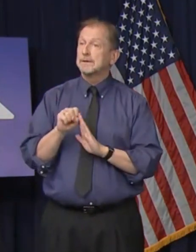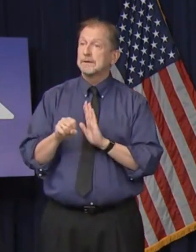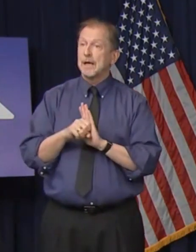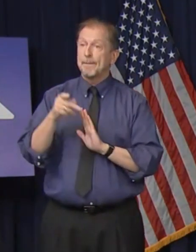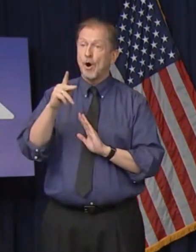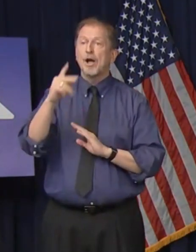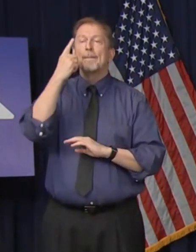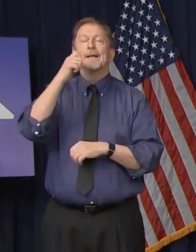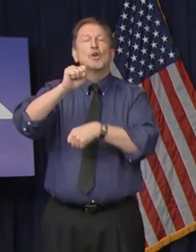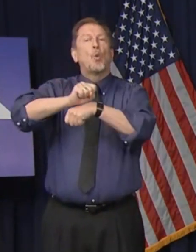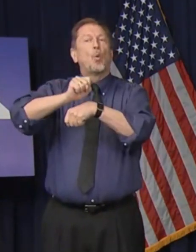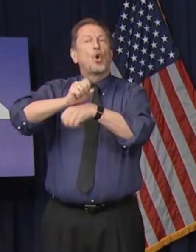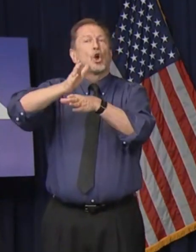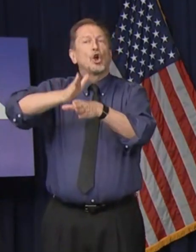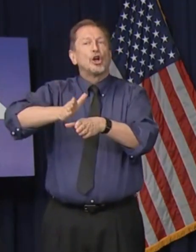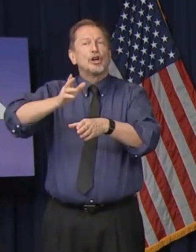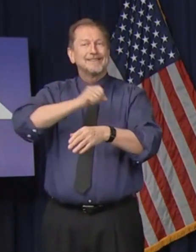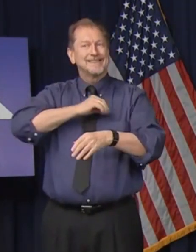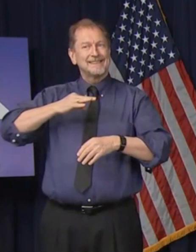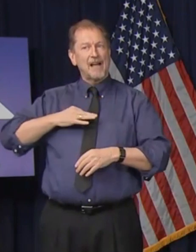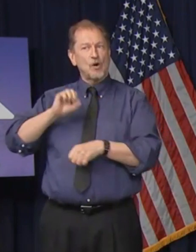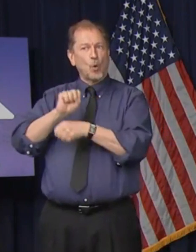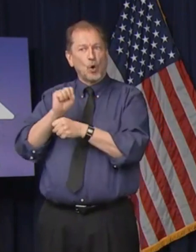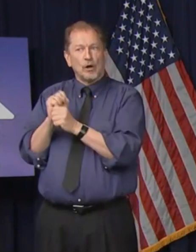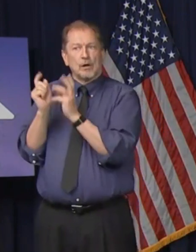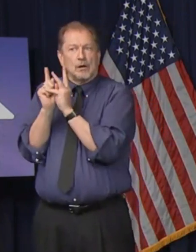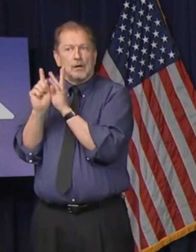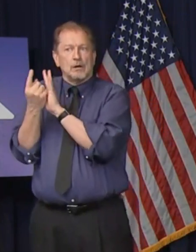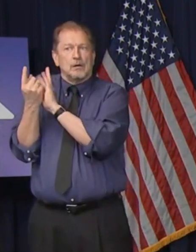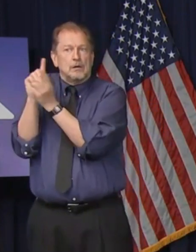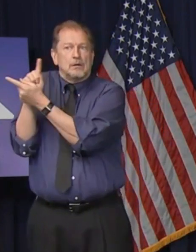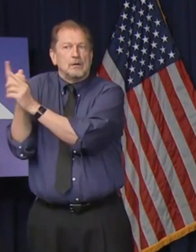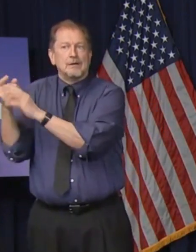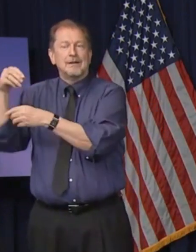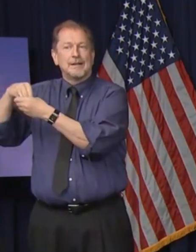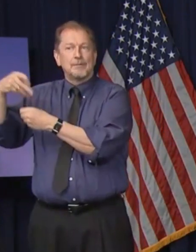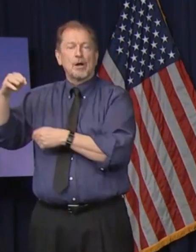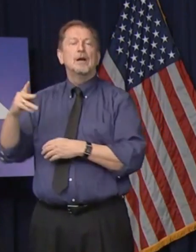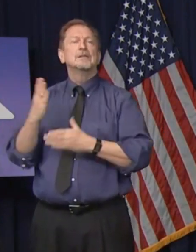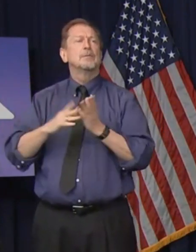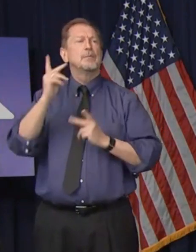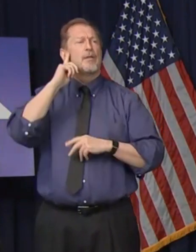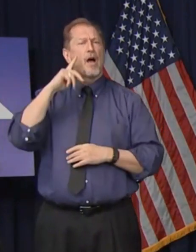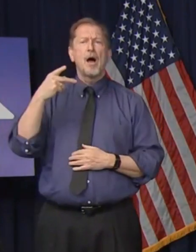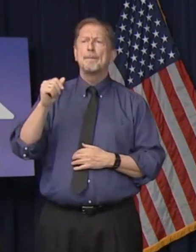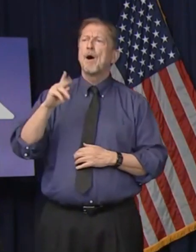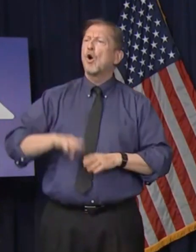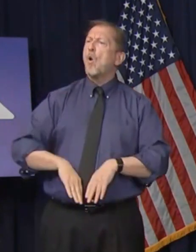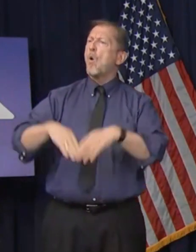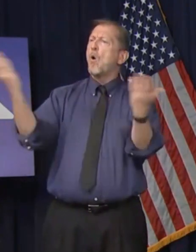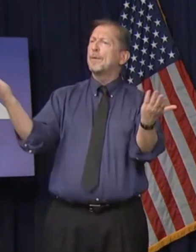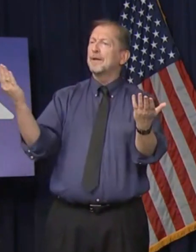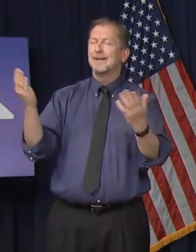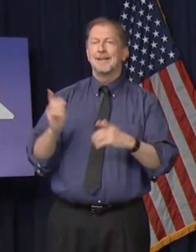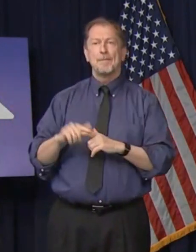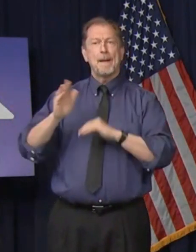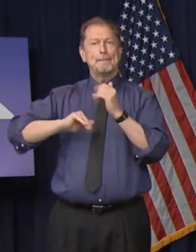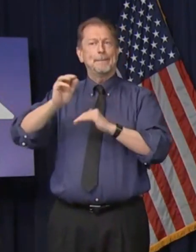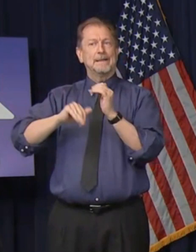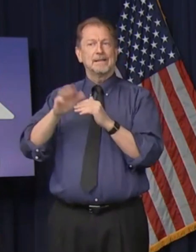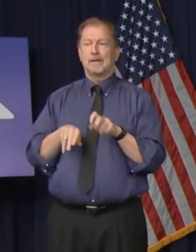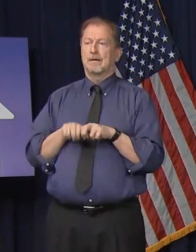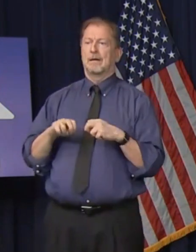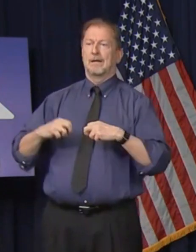state workers who work there, who have to work in close proximity, even though you might think of a state park as being quite large, where the state